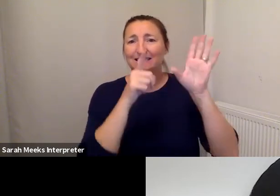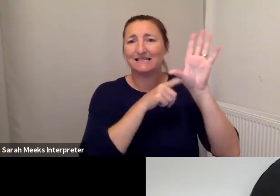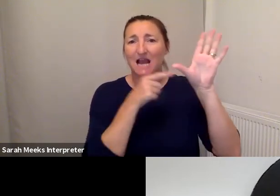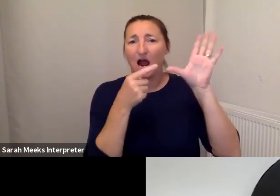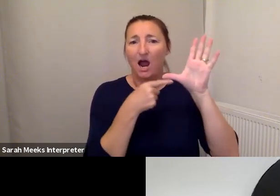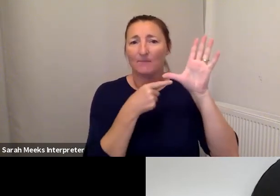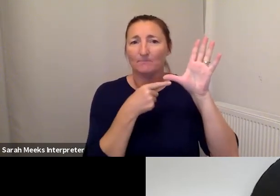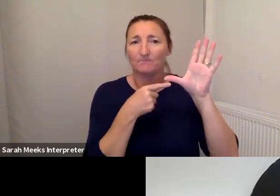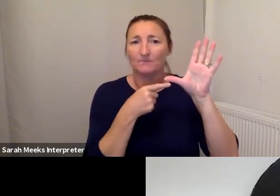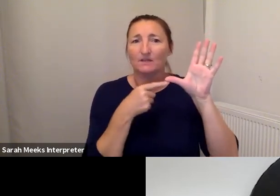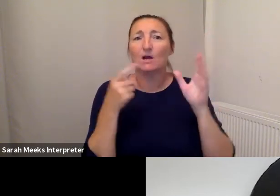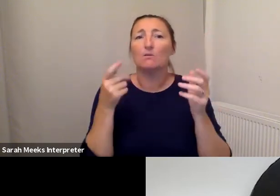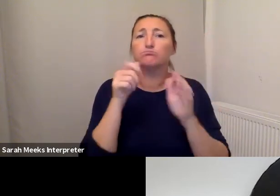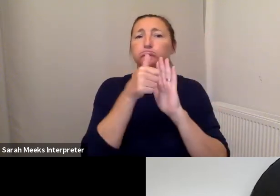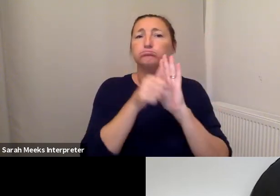Initiative of Kota.